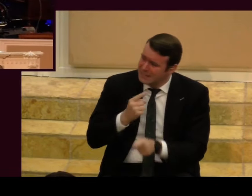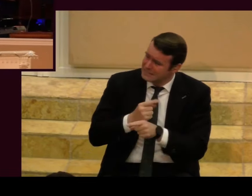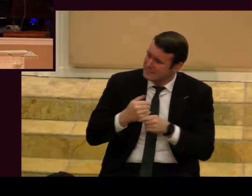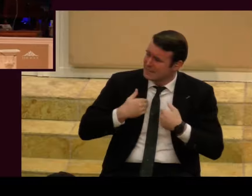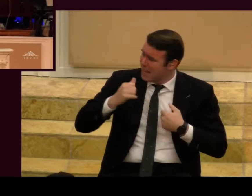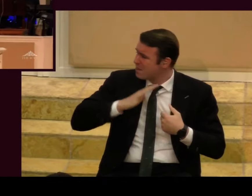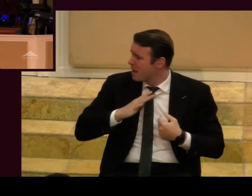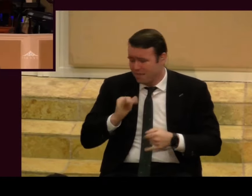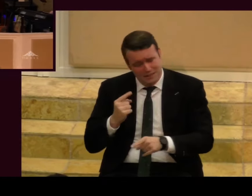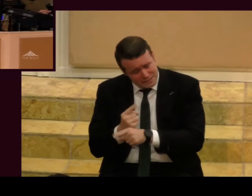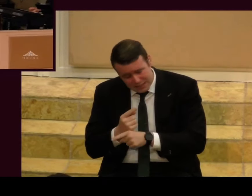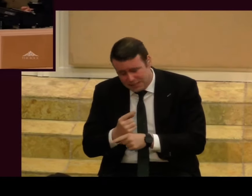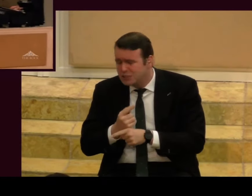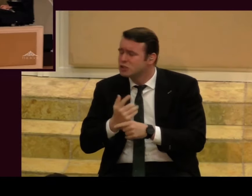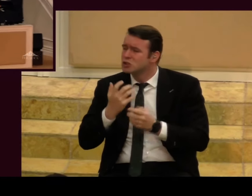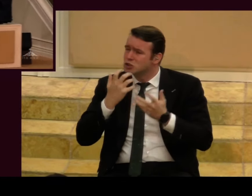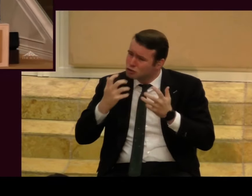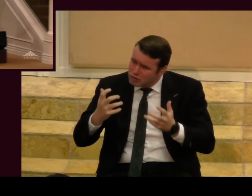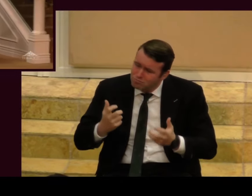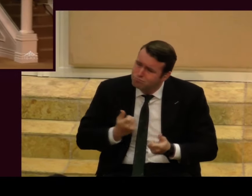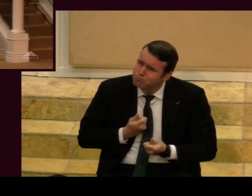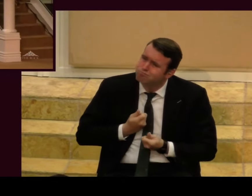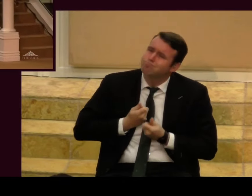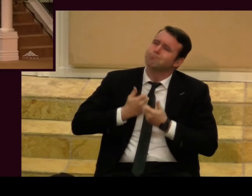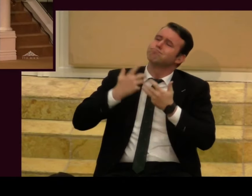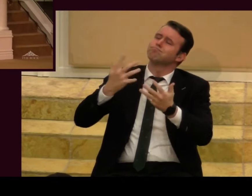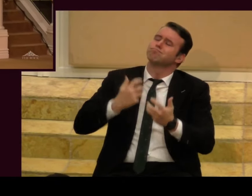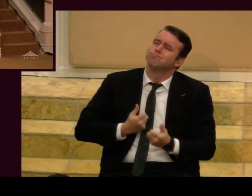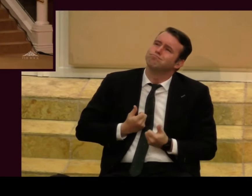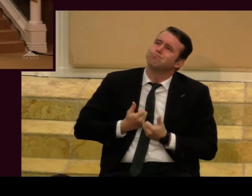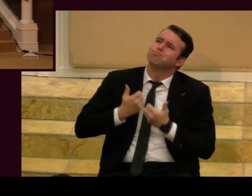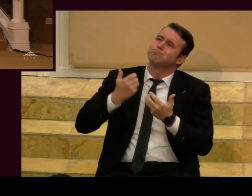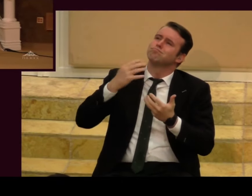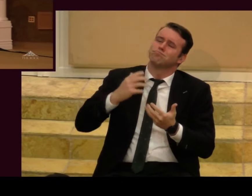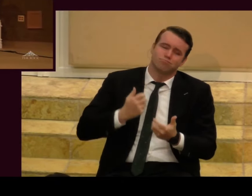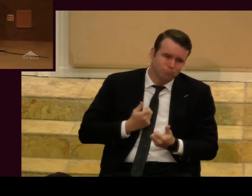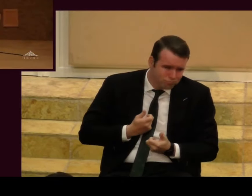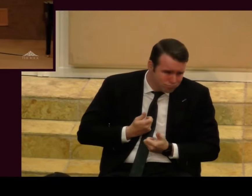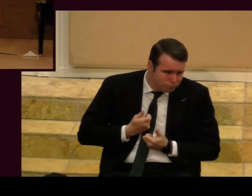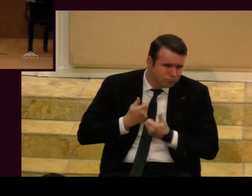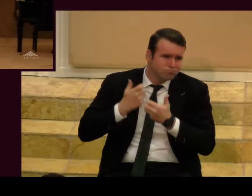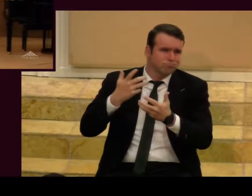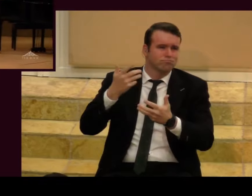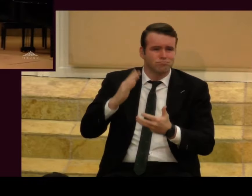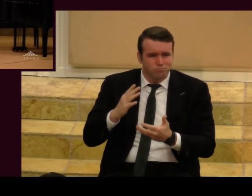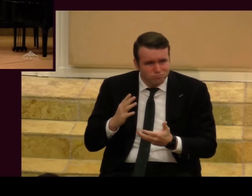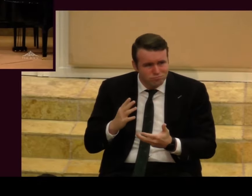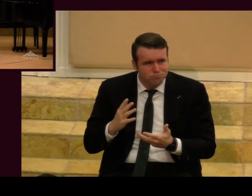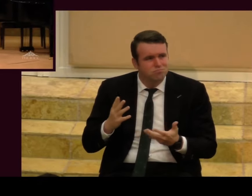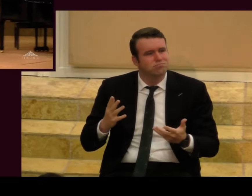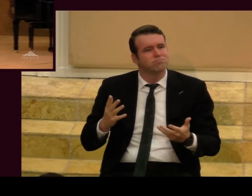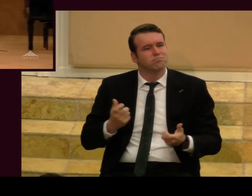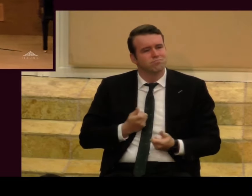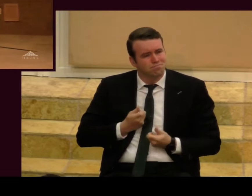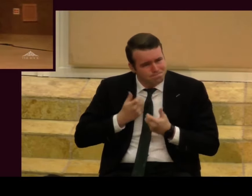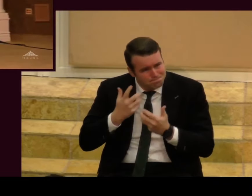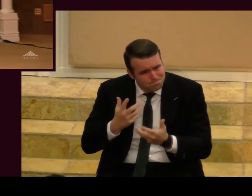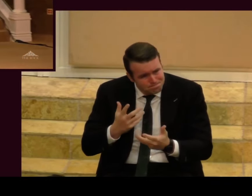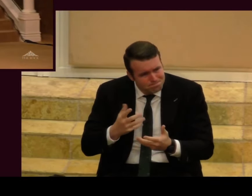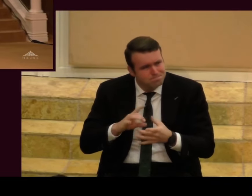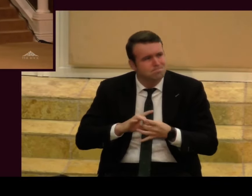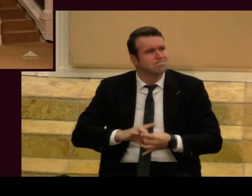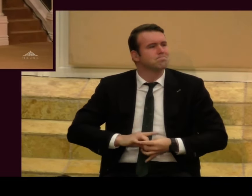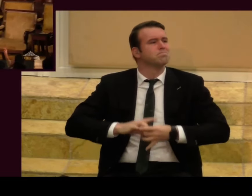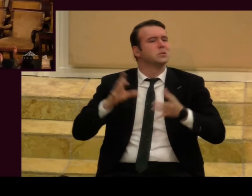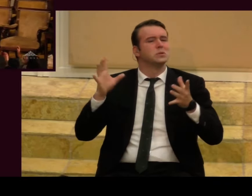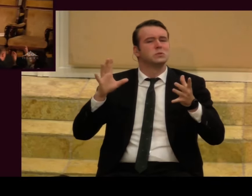That's it, young man. Shout it off. Shout it off. Shout it off. Turn it up.